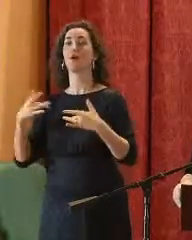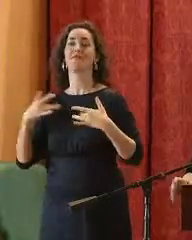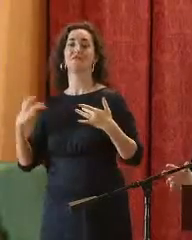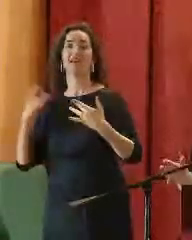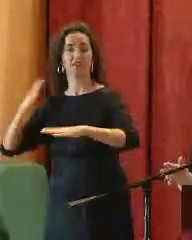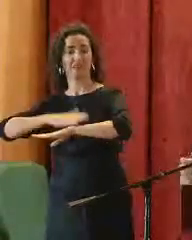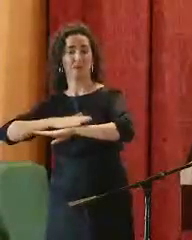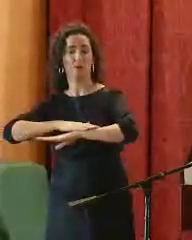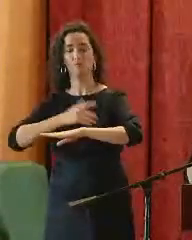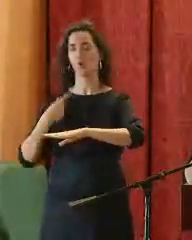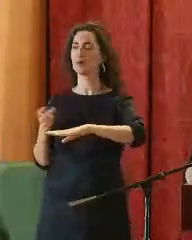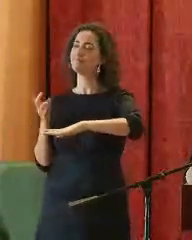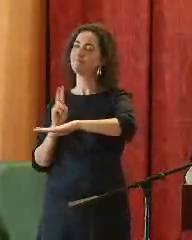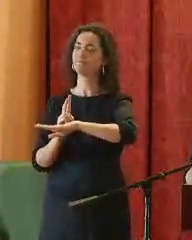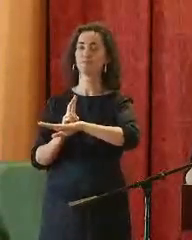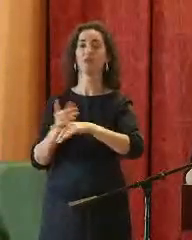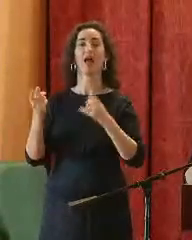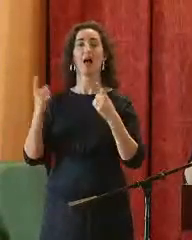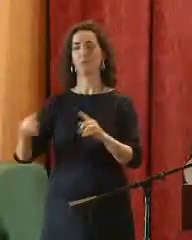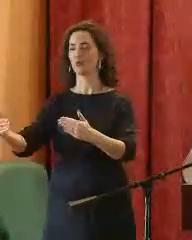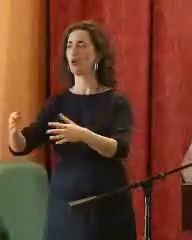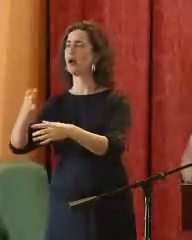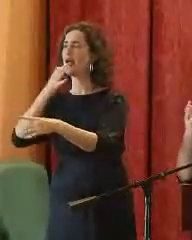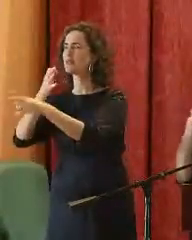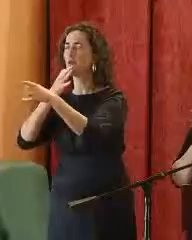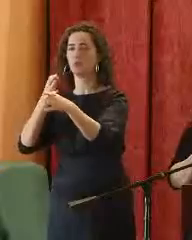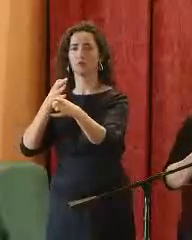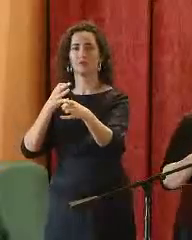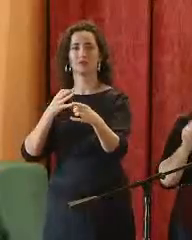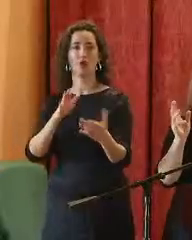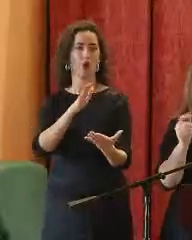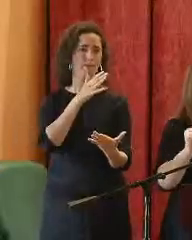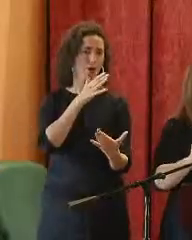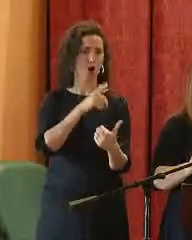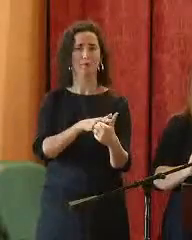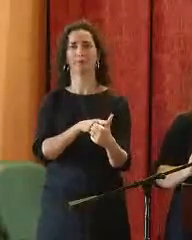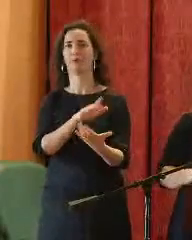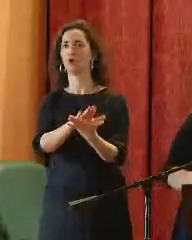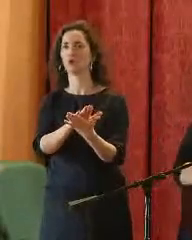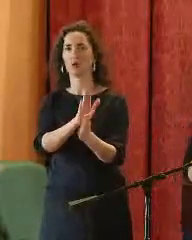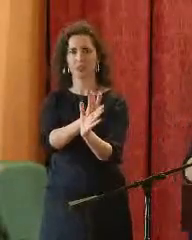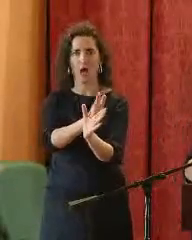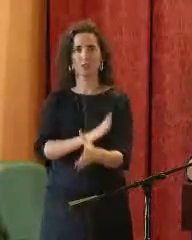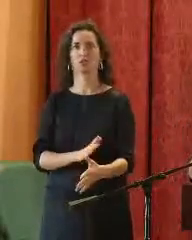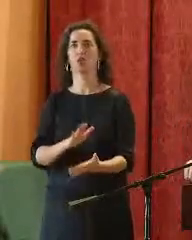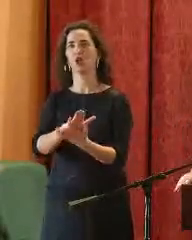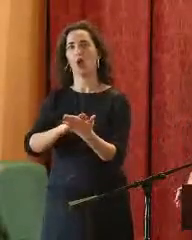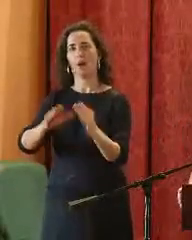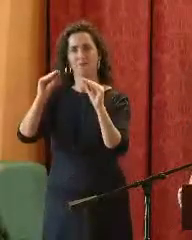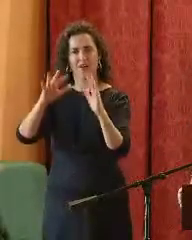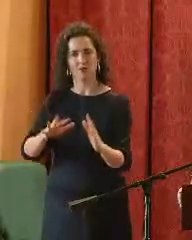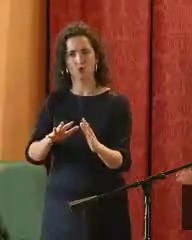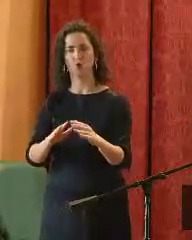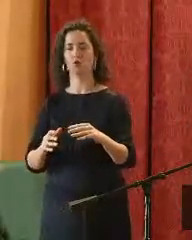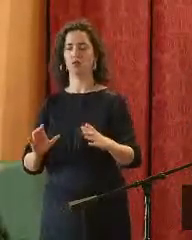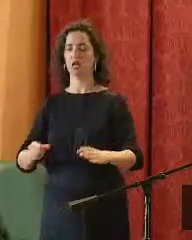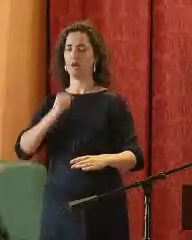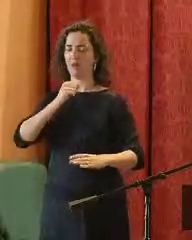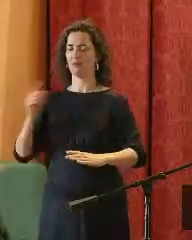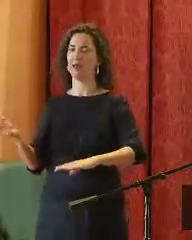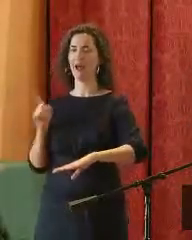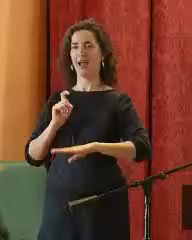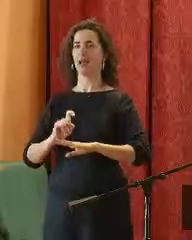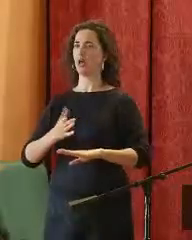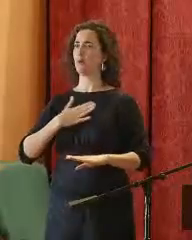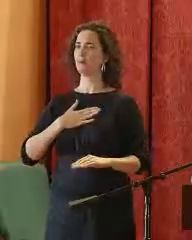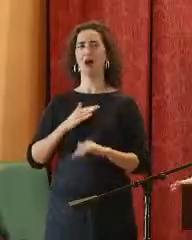things, of course, the expert in the room, right? Mom, school psychologist, college professor, being at a podium behind a microphone, this is